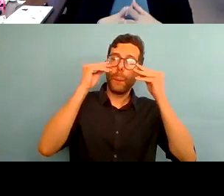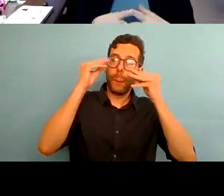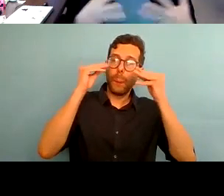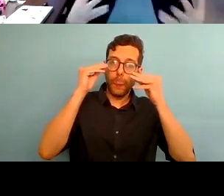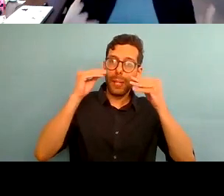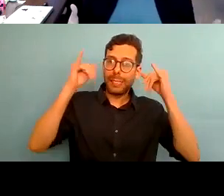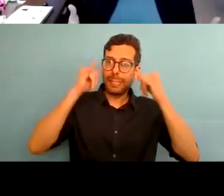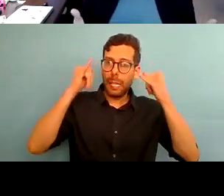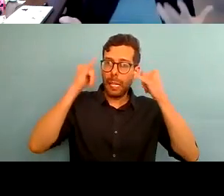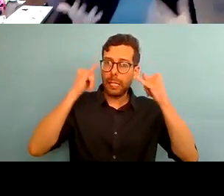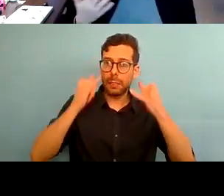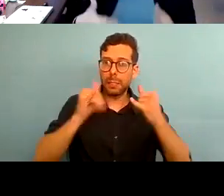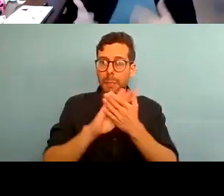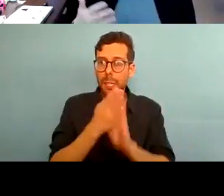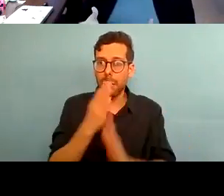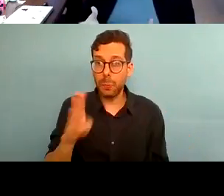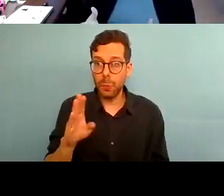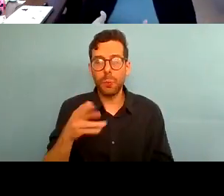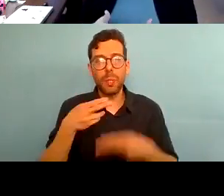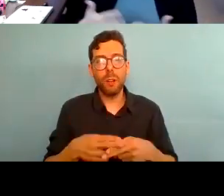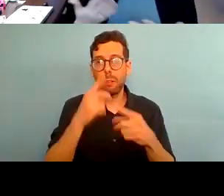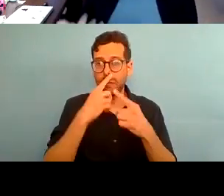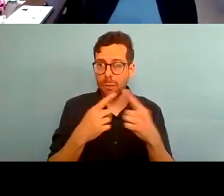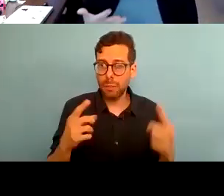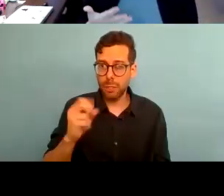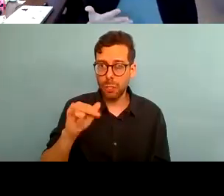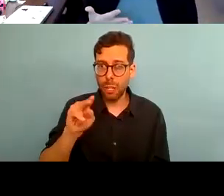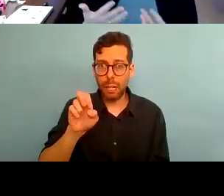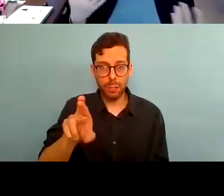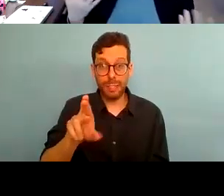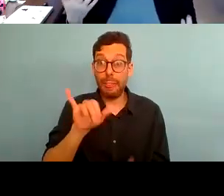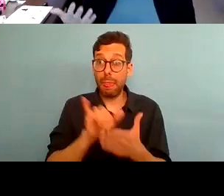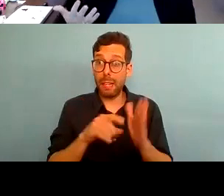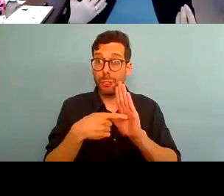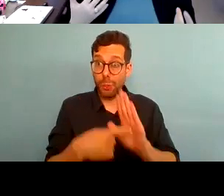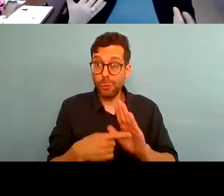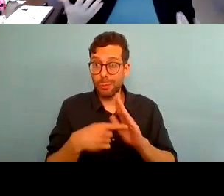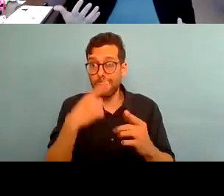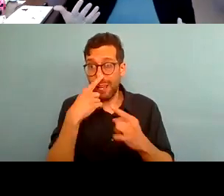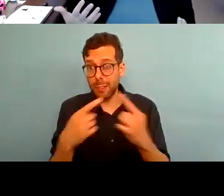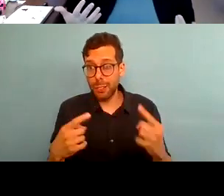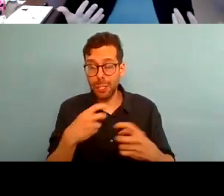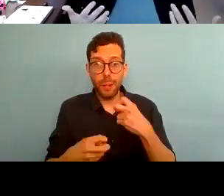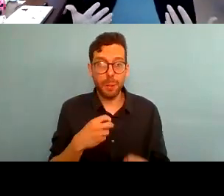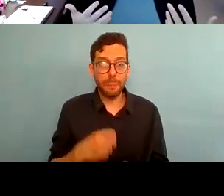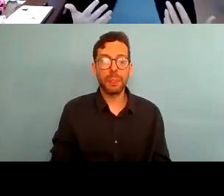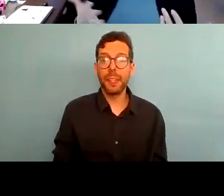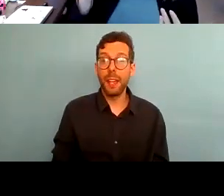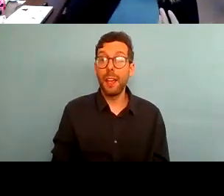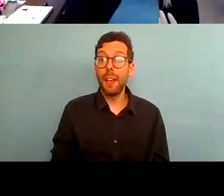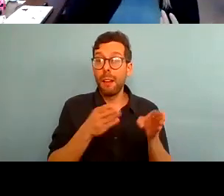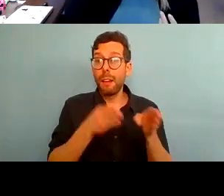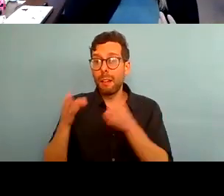shiners. That can be an indication of underlying allergies. The allergic salute is an adorable, I think, little finding, but it's